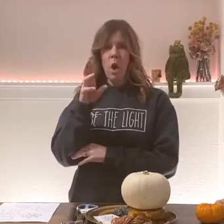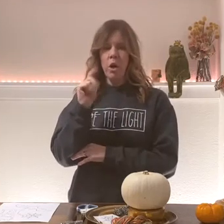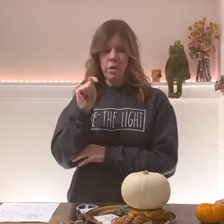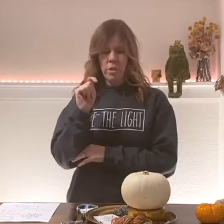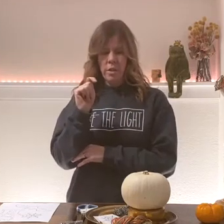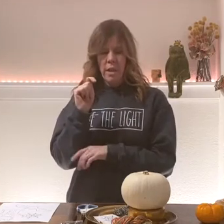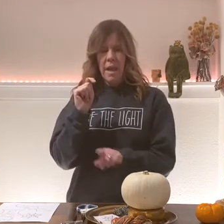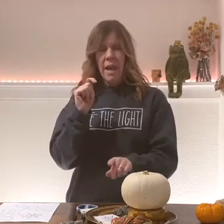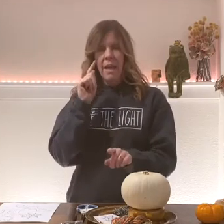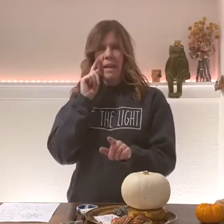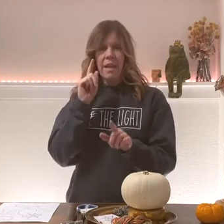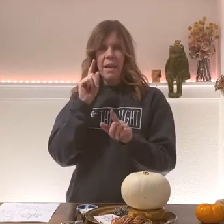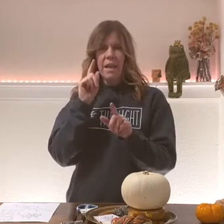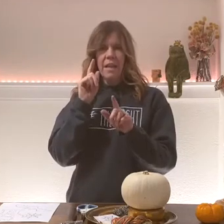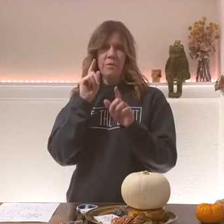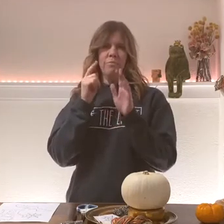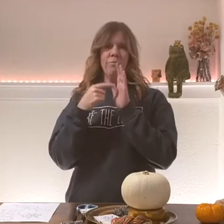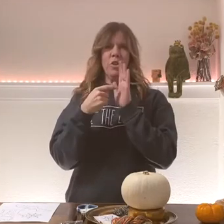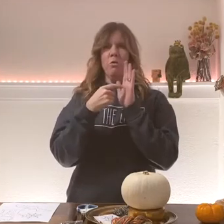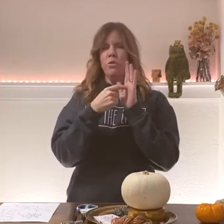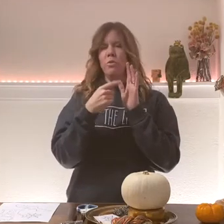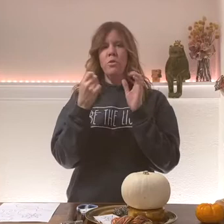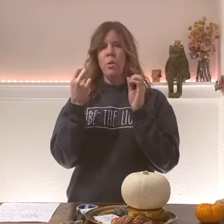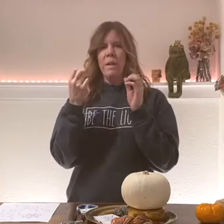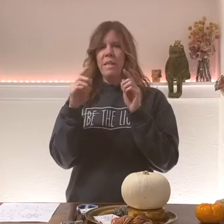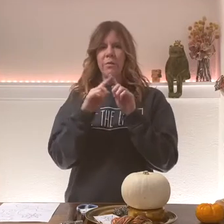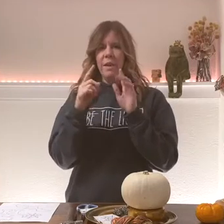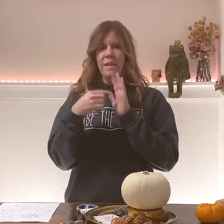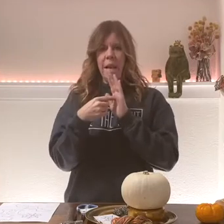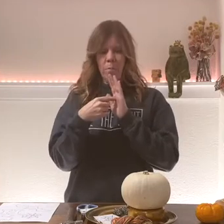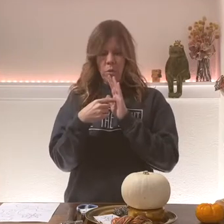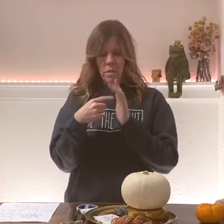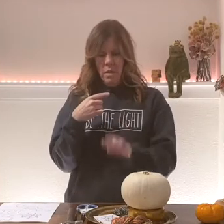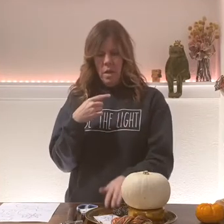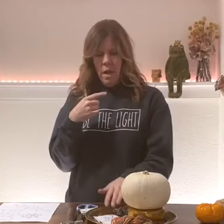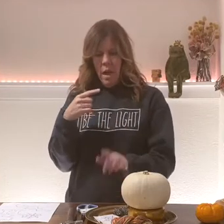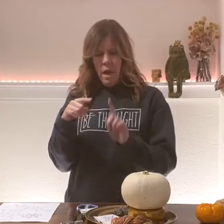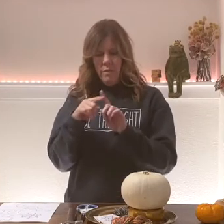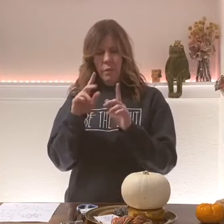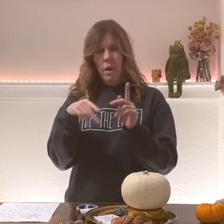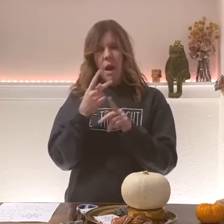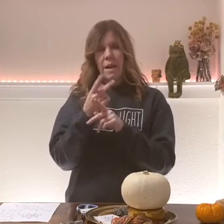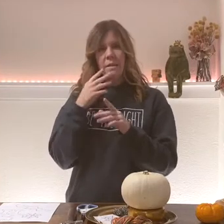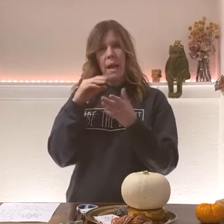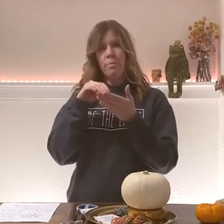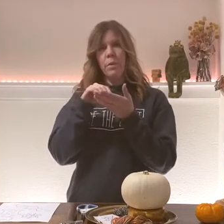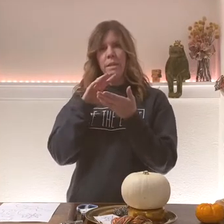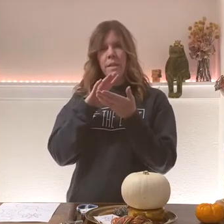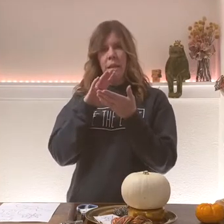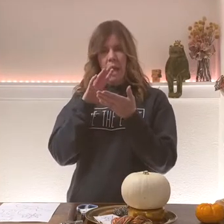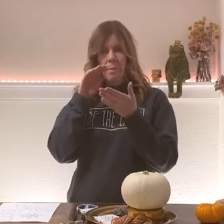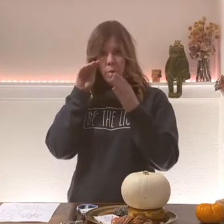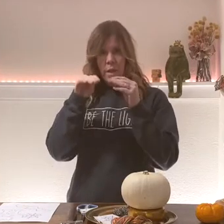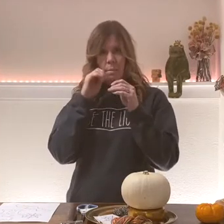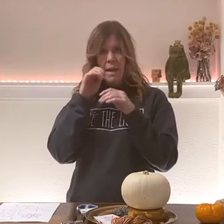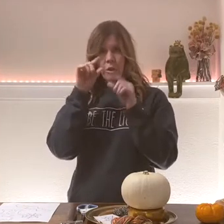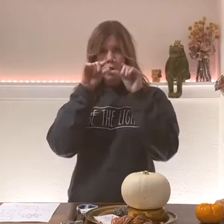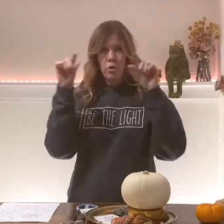art and it shows you so many different examples of different kinds. I put in my search